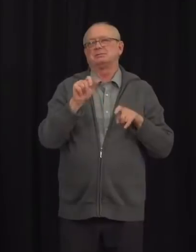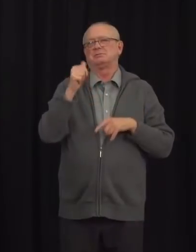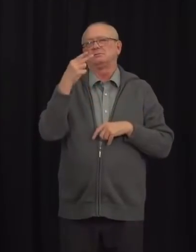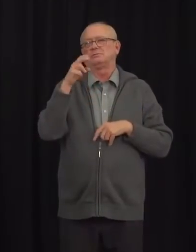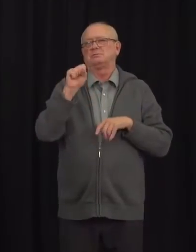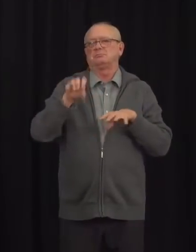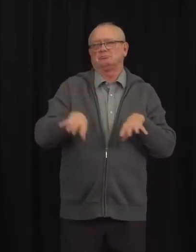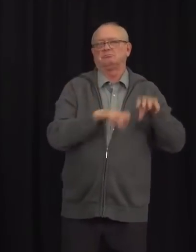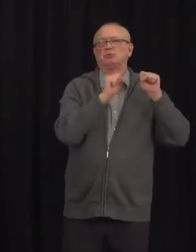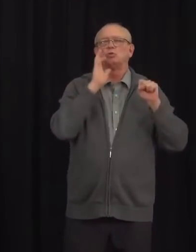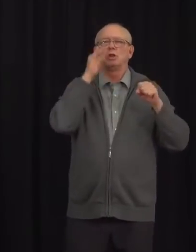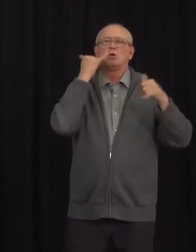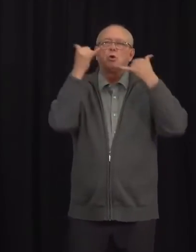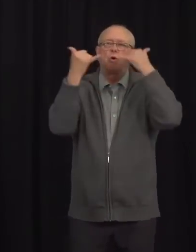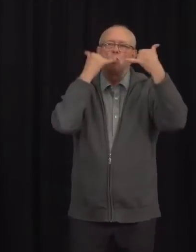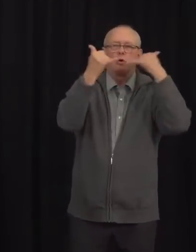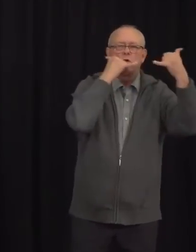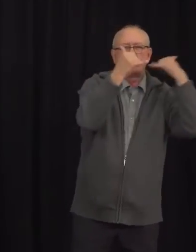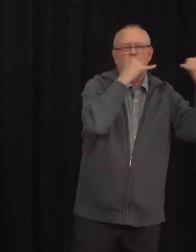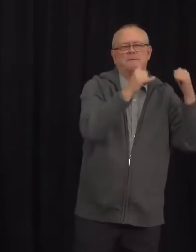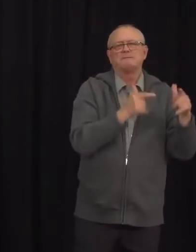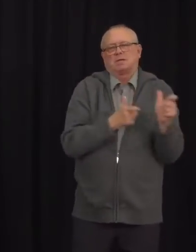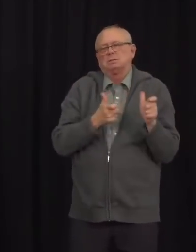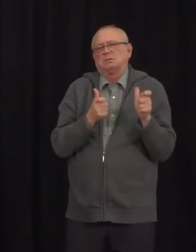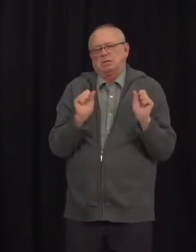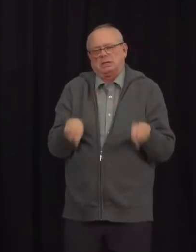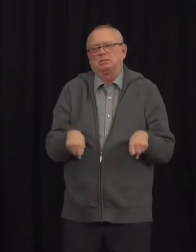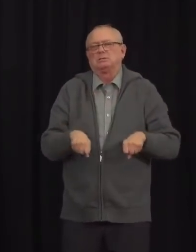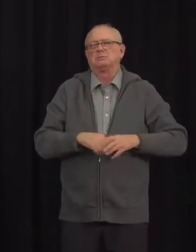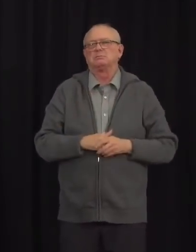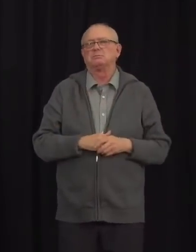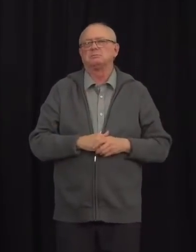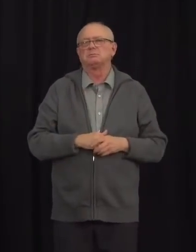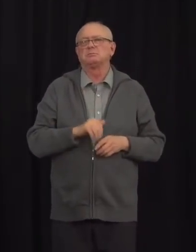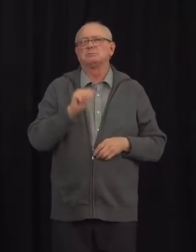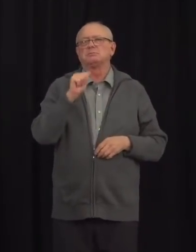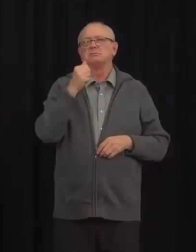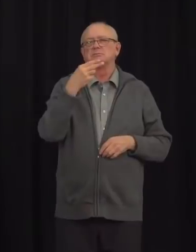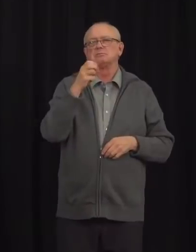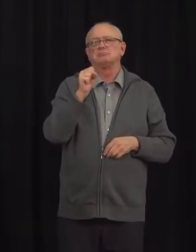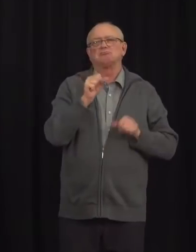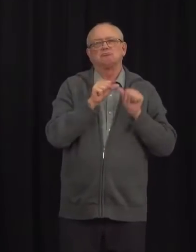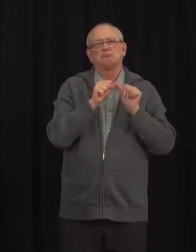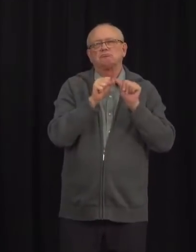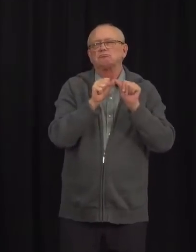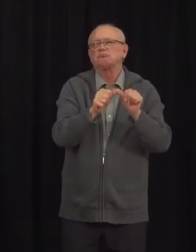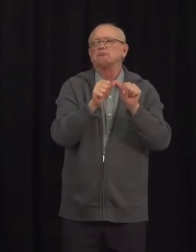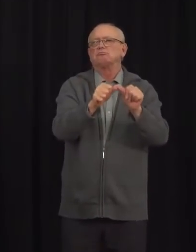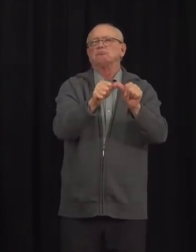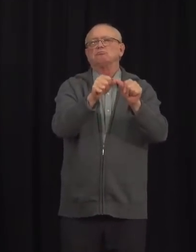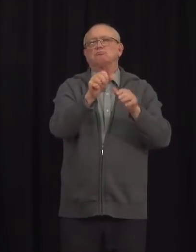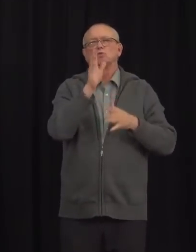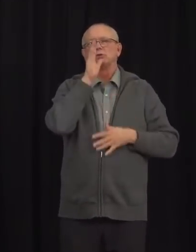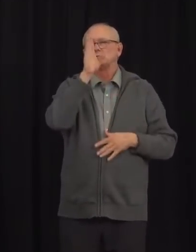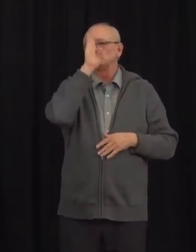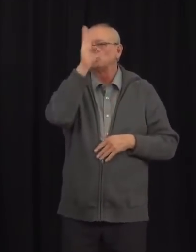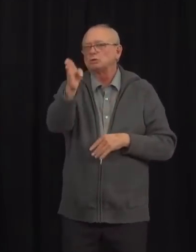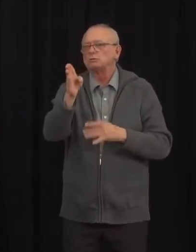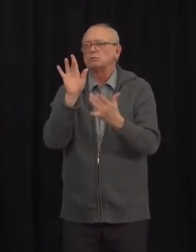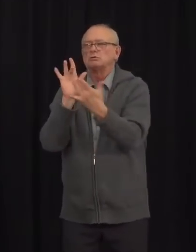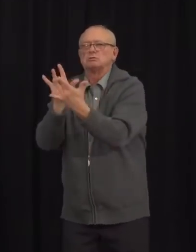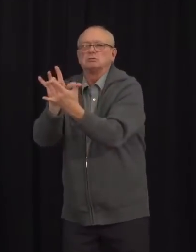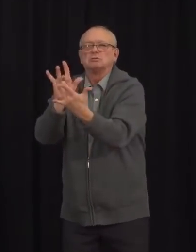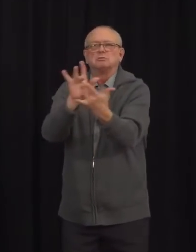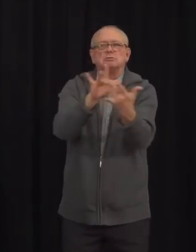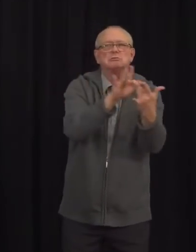make these phone calls. AHS will also continue to directly notify close contacts of cases who were exposed